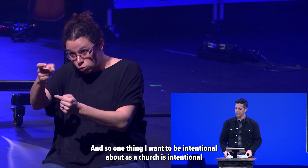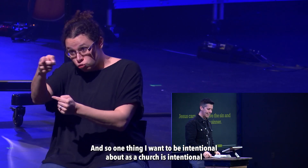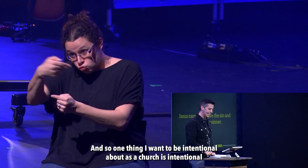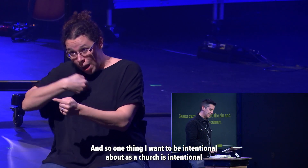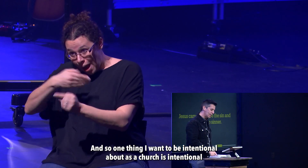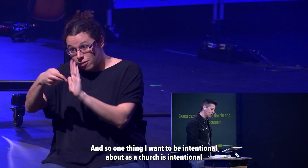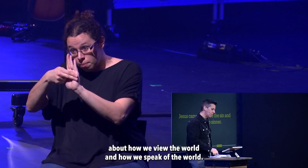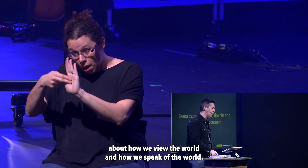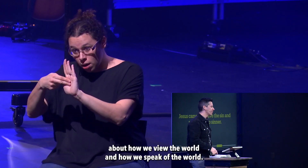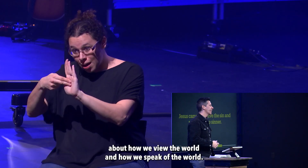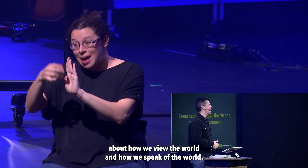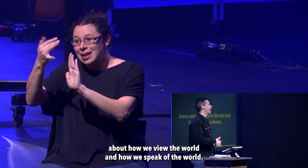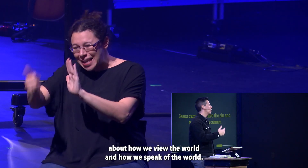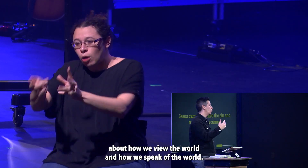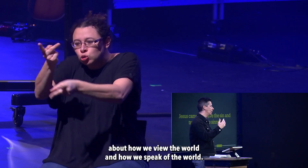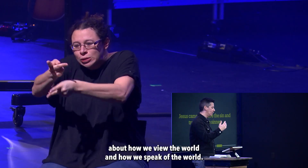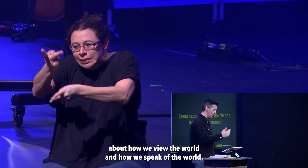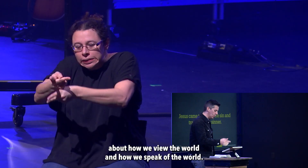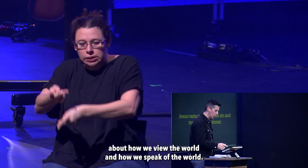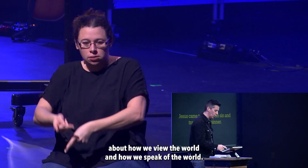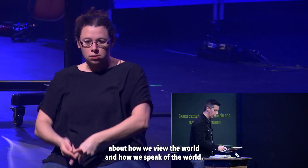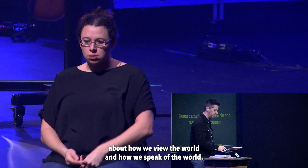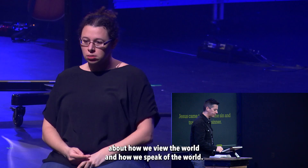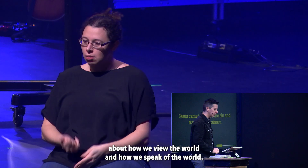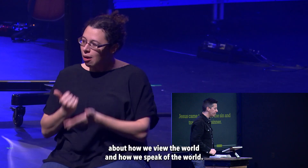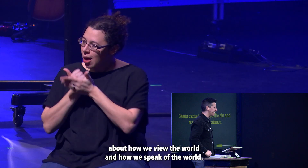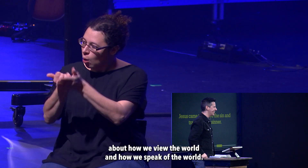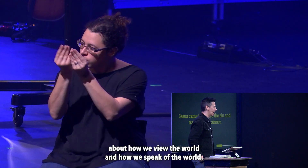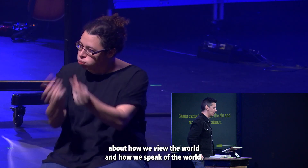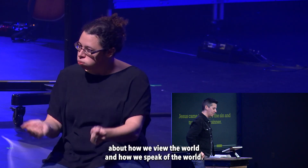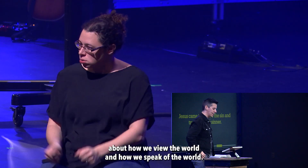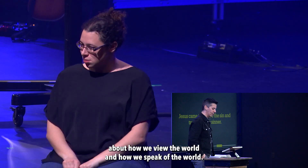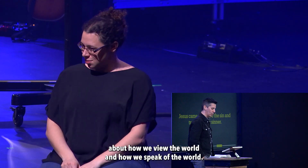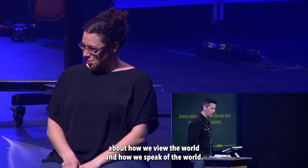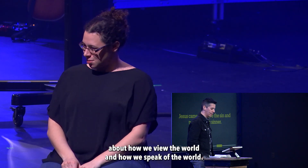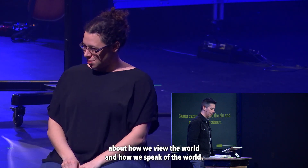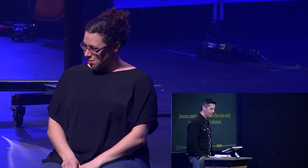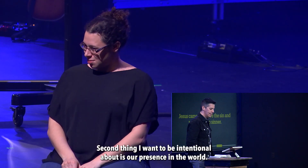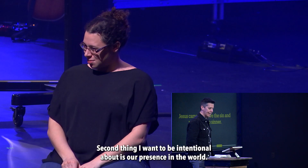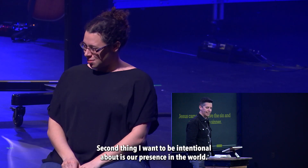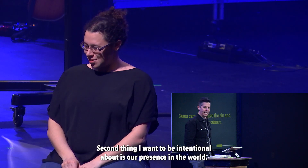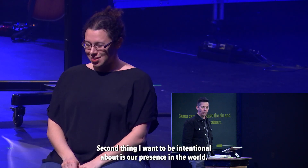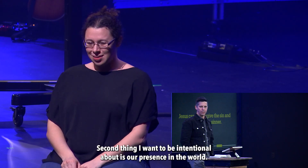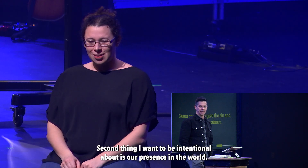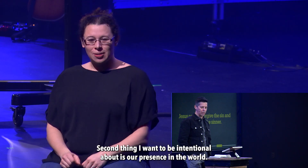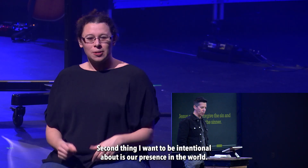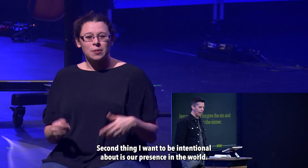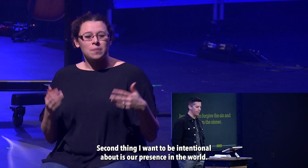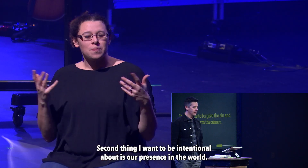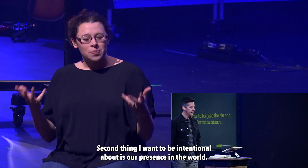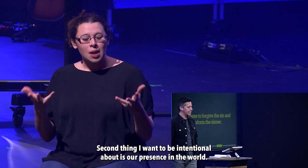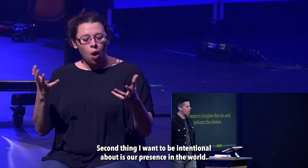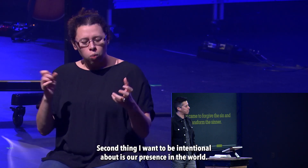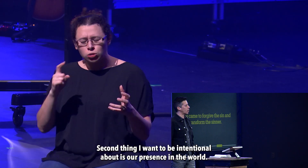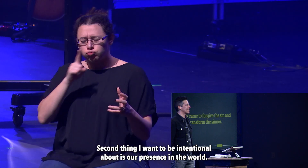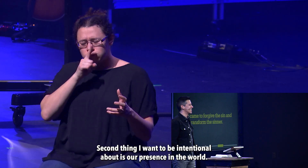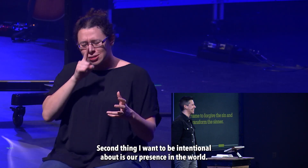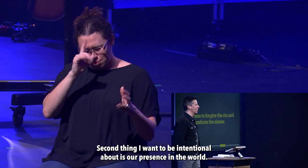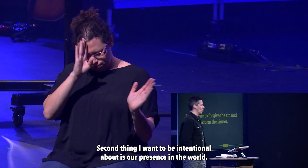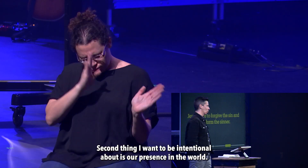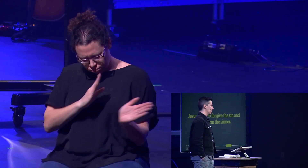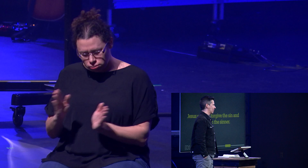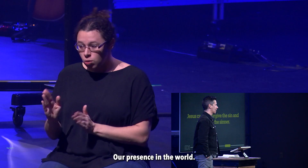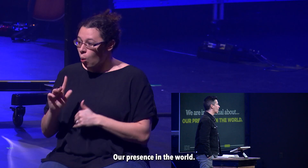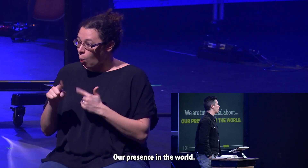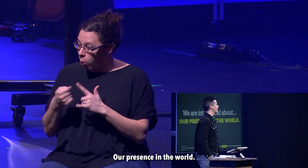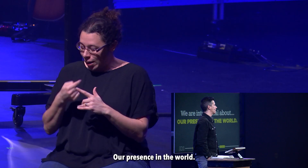church is intentional about how we view the world and how we speak of the world. Second thing I want to be intentional about is our presence in